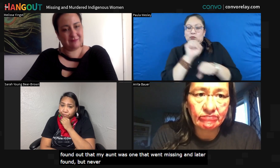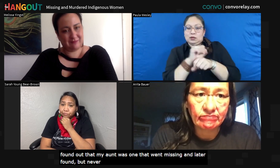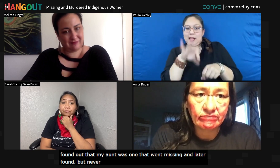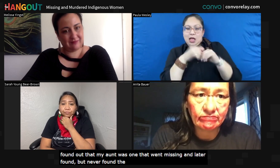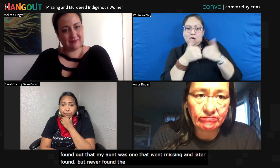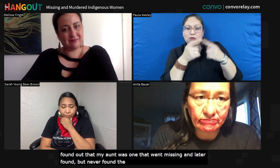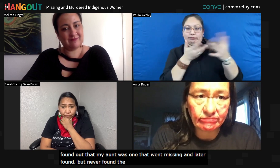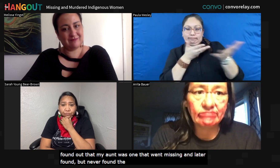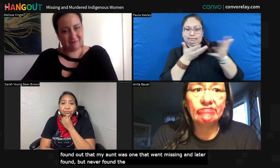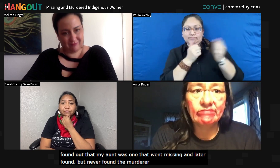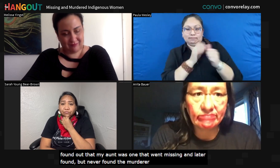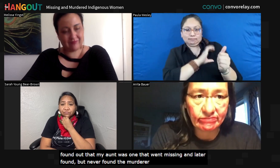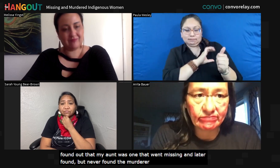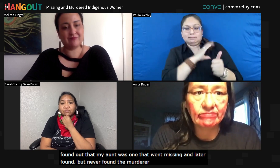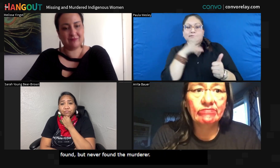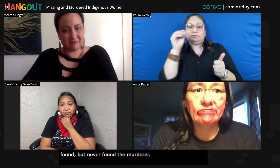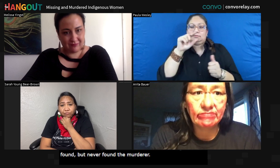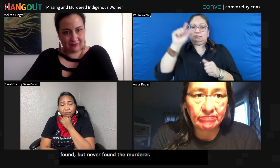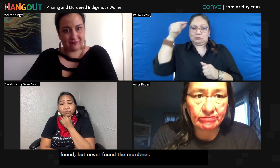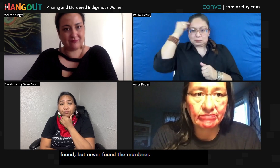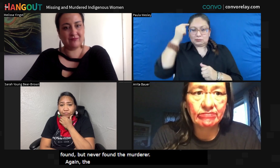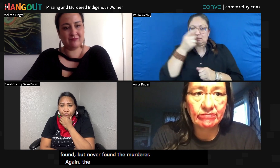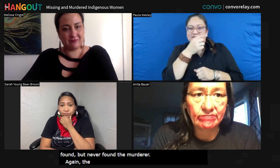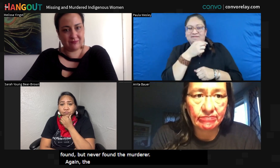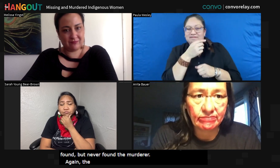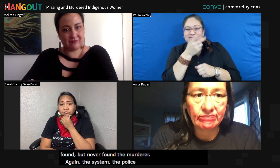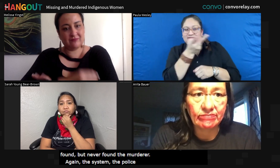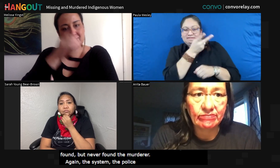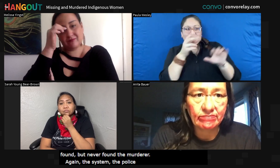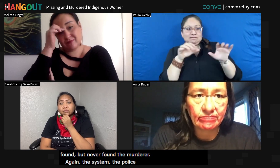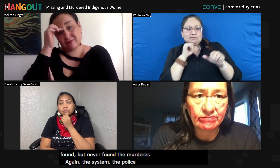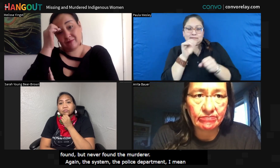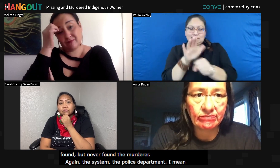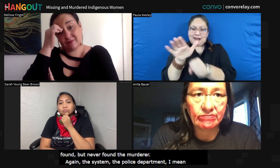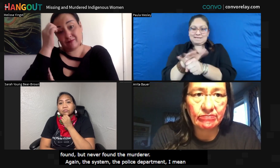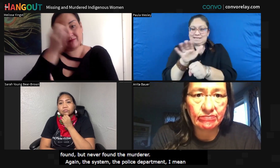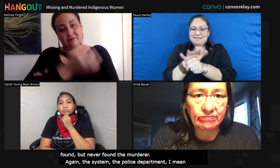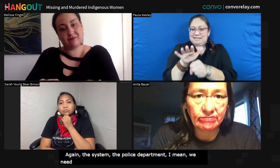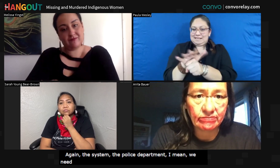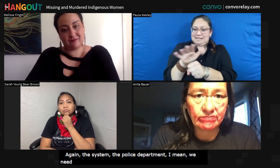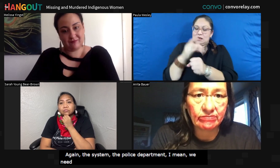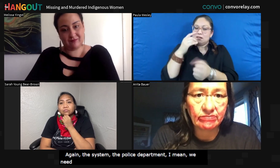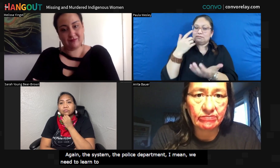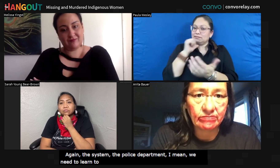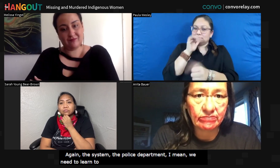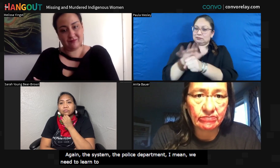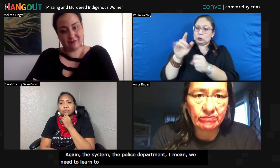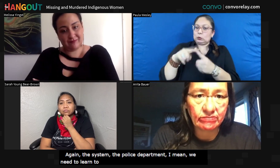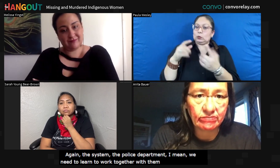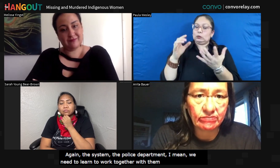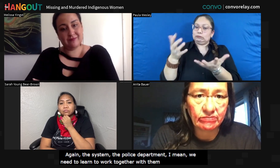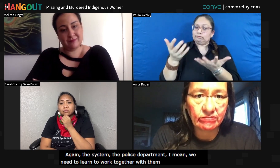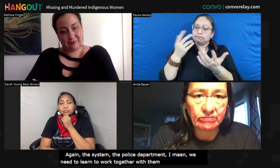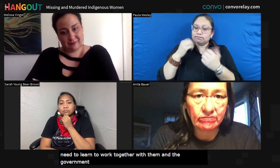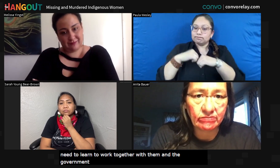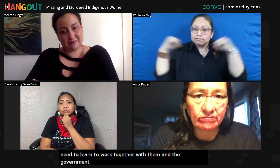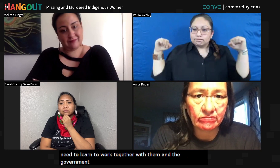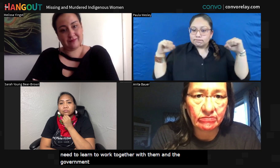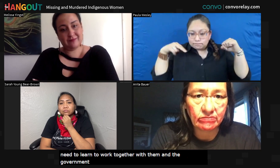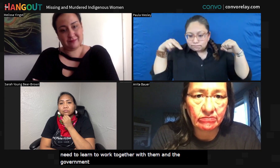police department, I mean, we need to learn to work together with them and the government, because right now they're not doing enough. Right? They're not doing enough